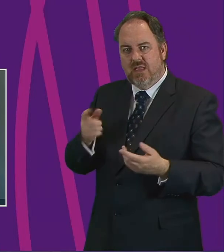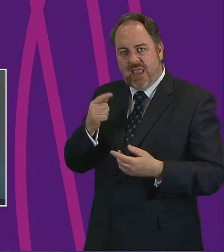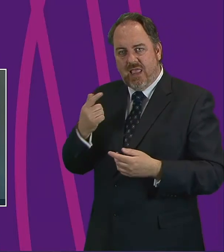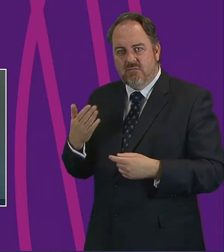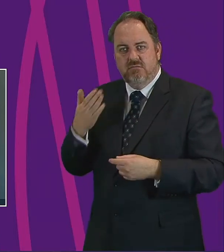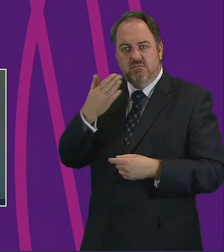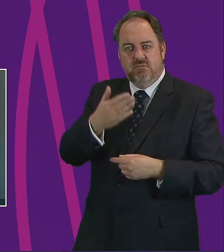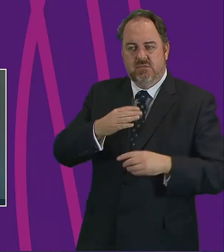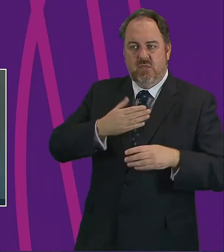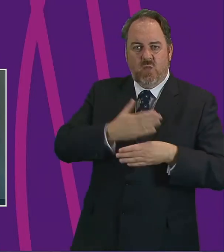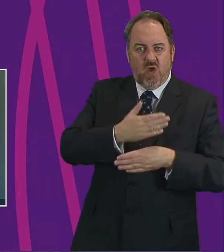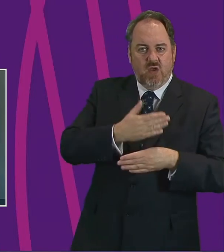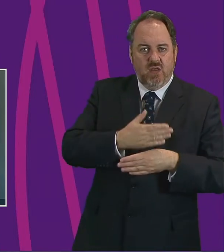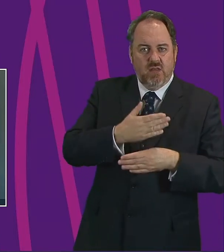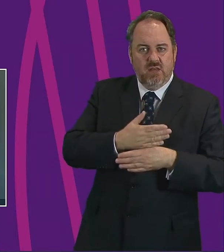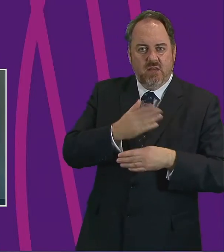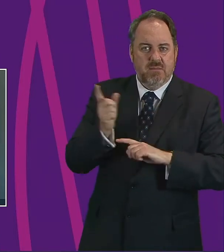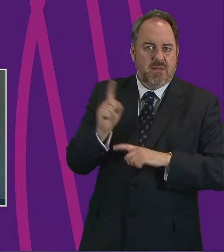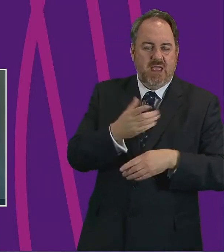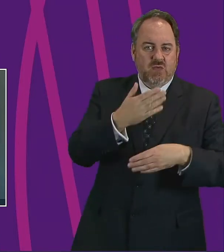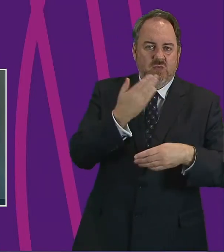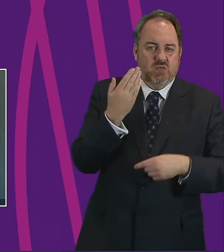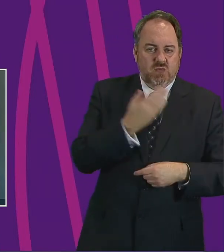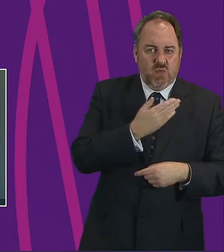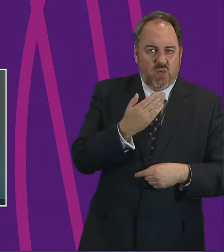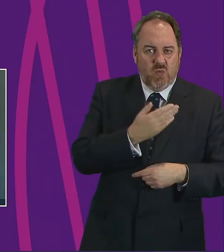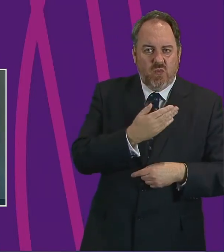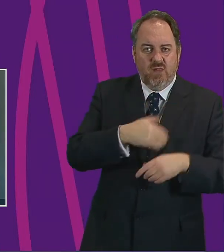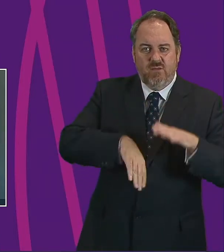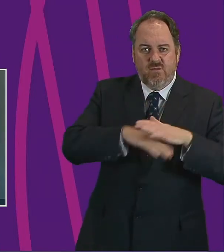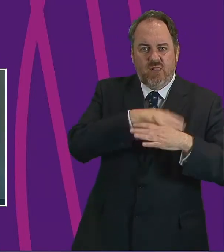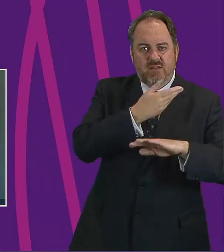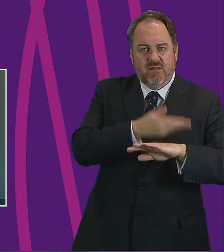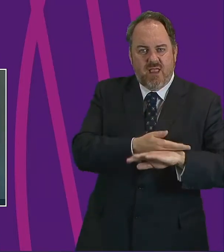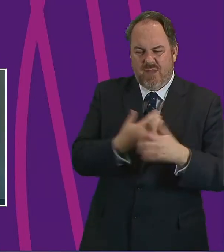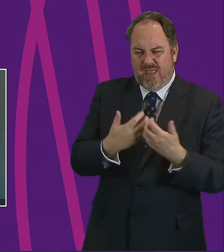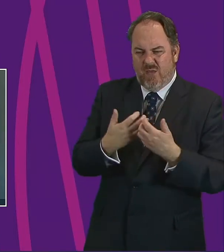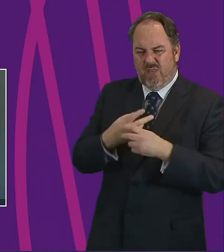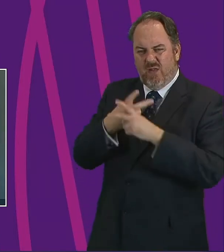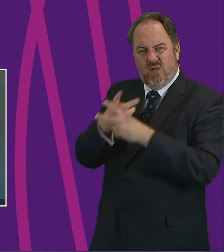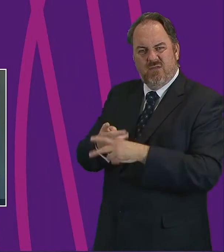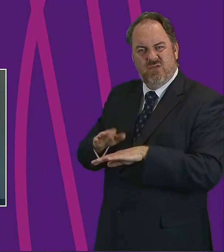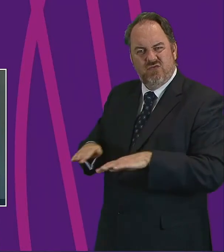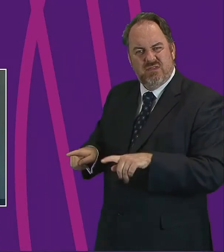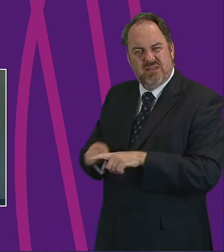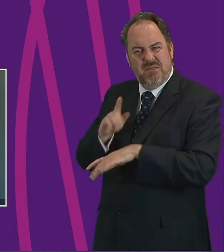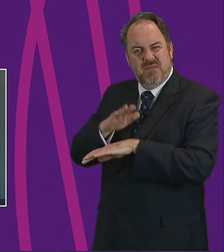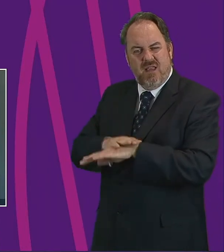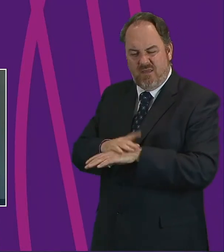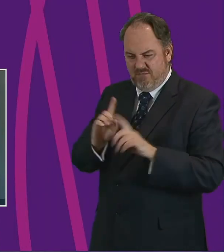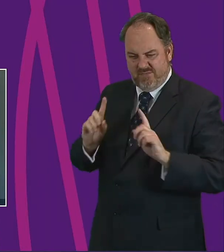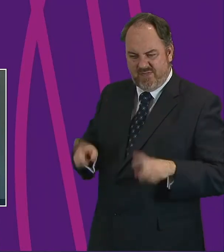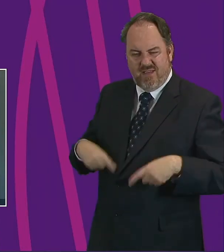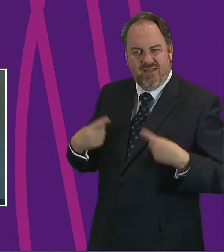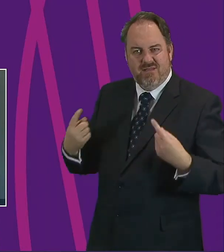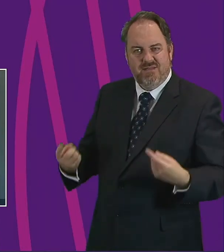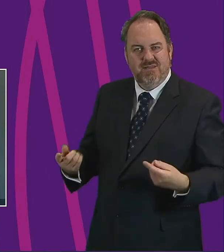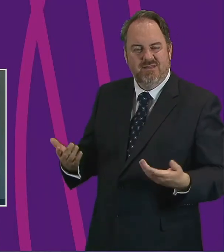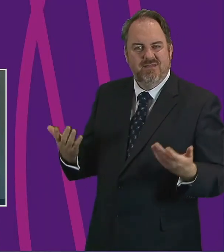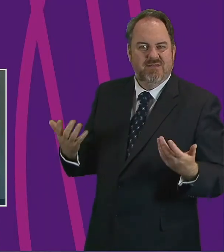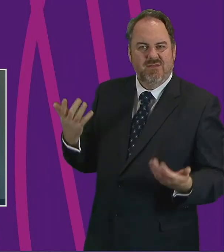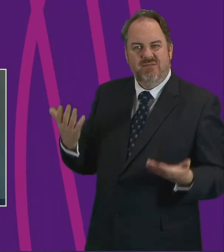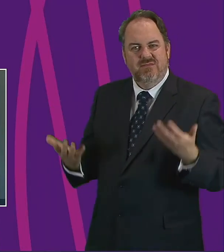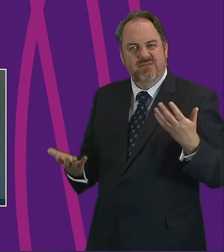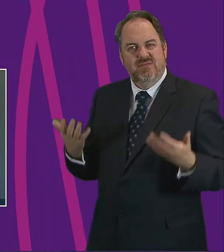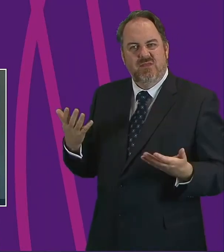school full-time every week, or how will they be expected to teach week in, week out if